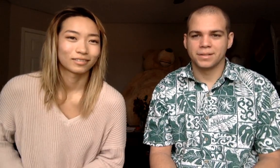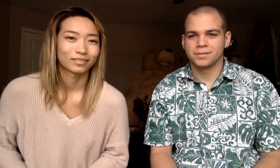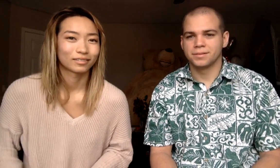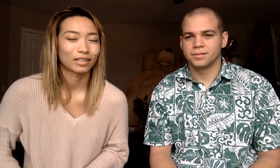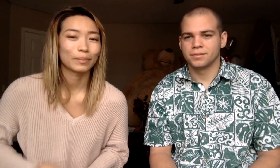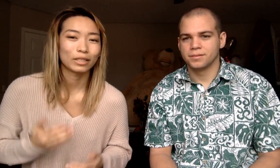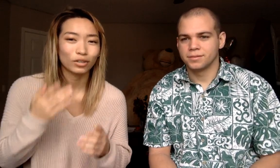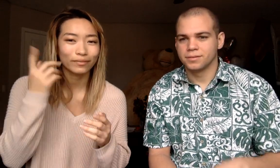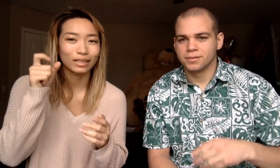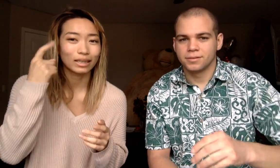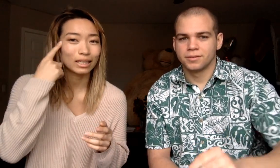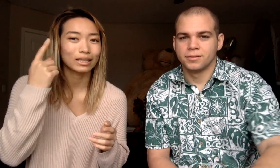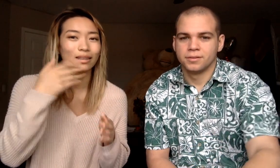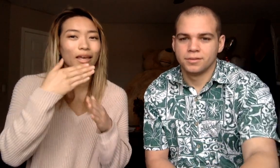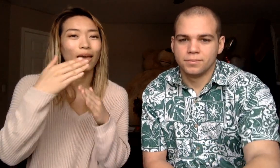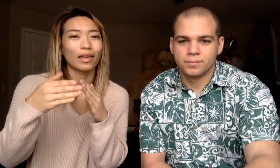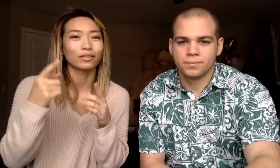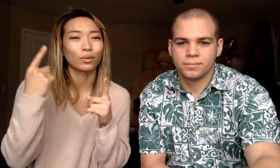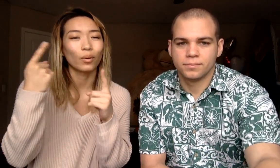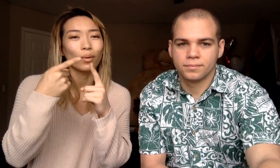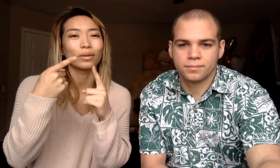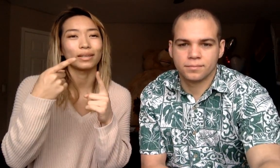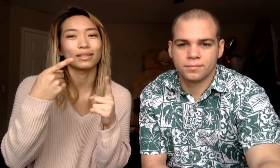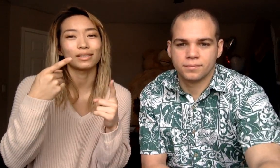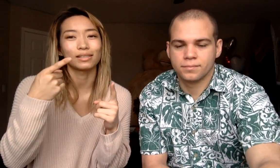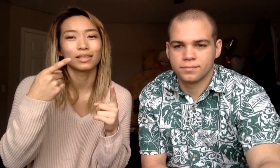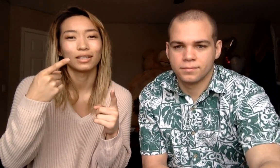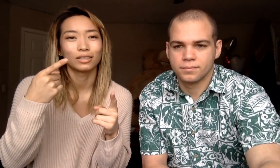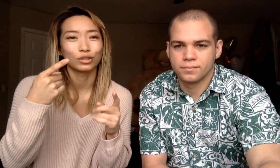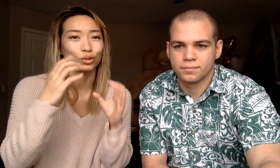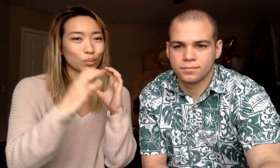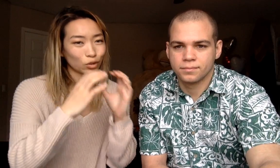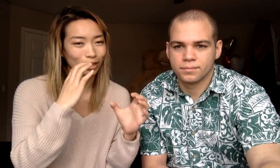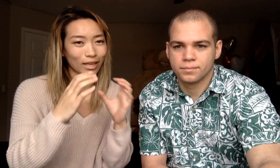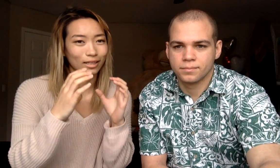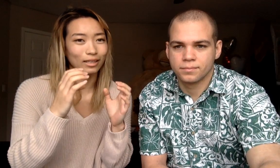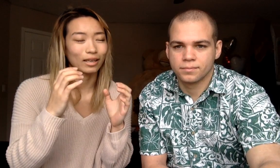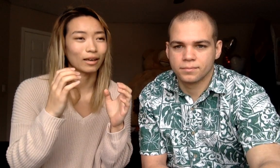I mean, you have to think that the end goal is to communicate